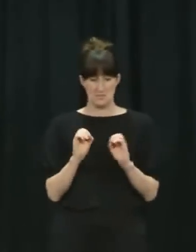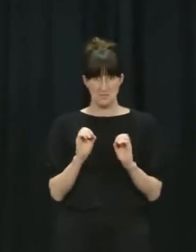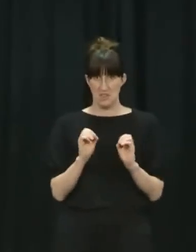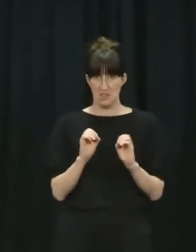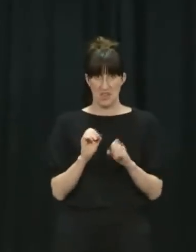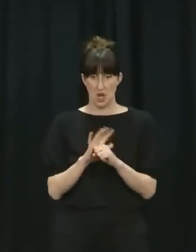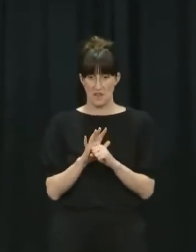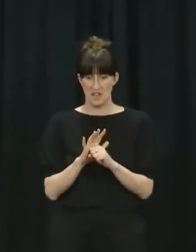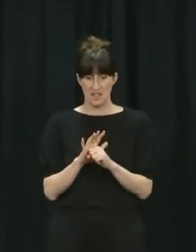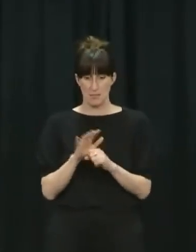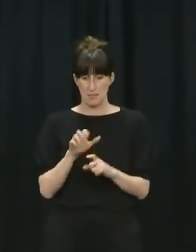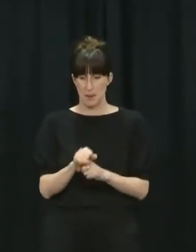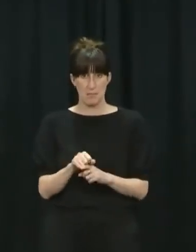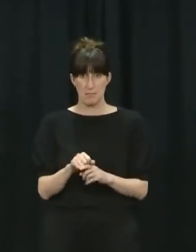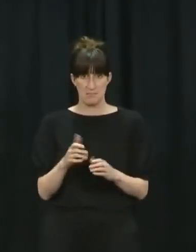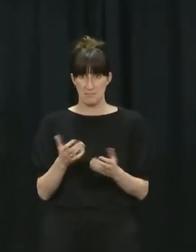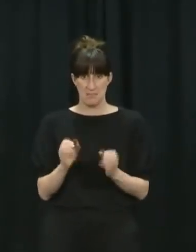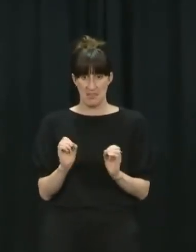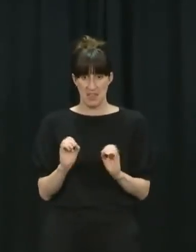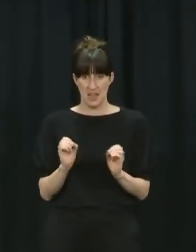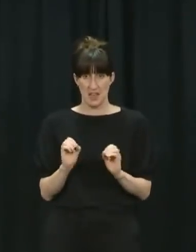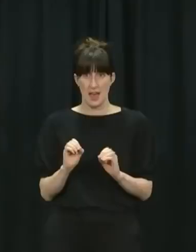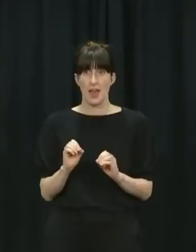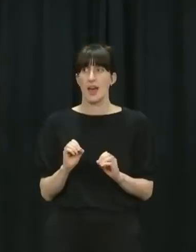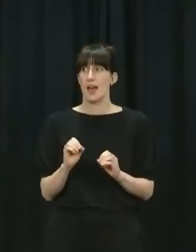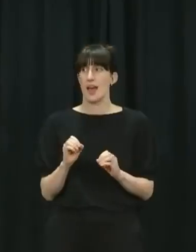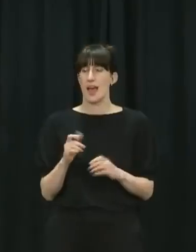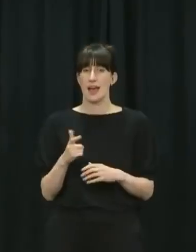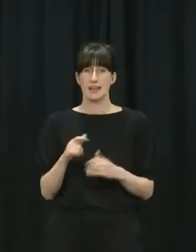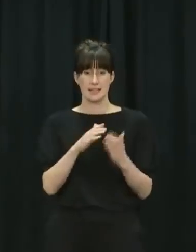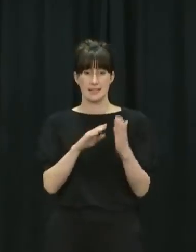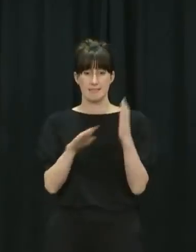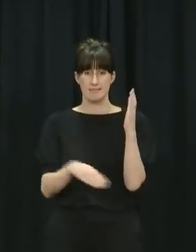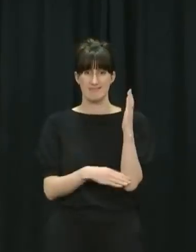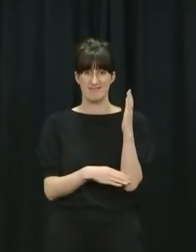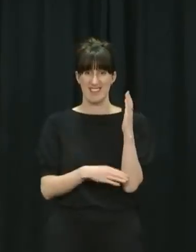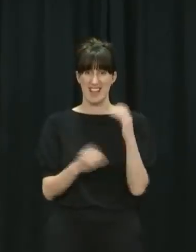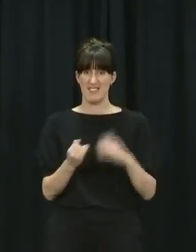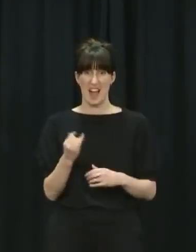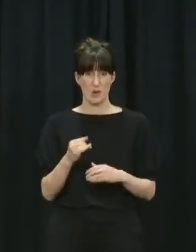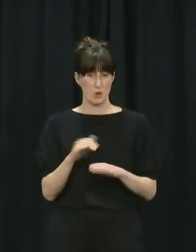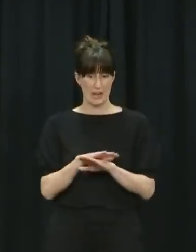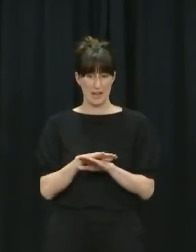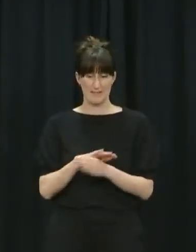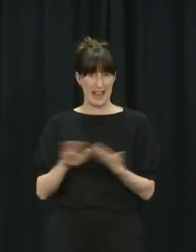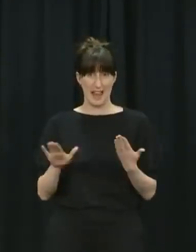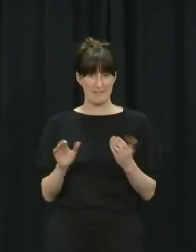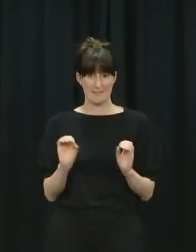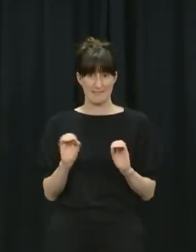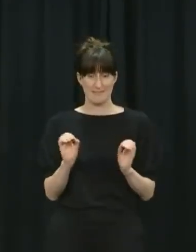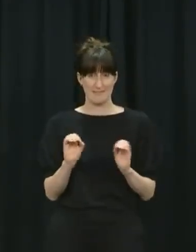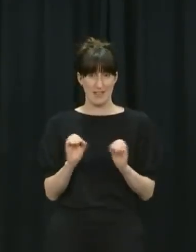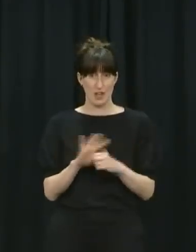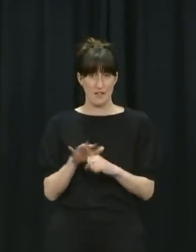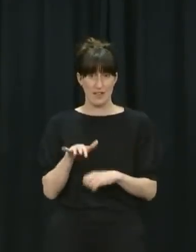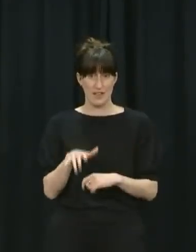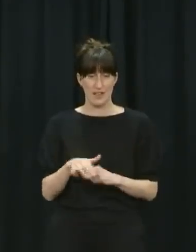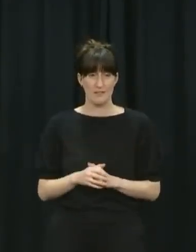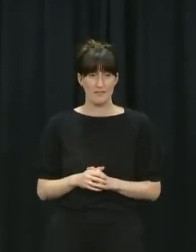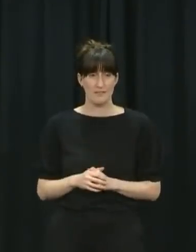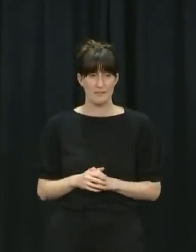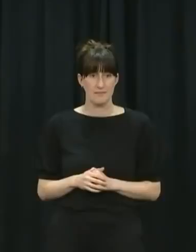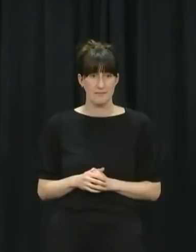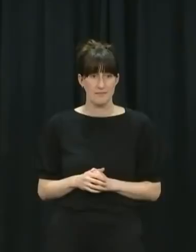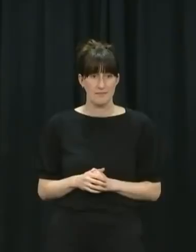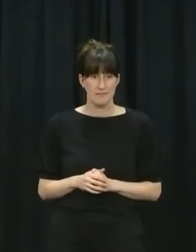in Queenstown. And we had a return result on the 17th. Invercargill's all clear as well. On the person you probably walk over